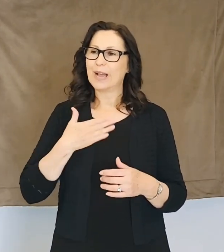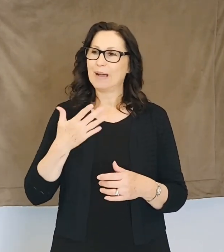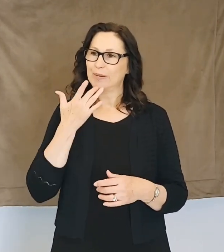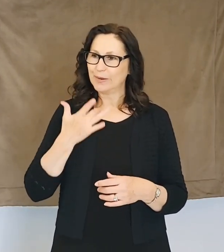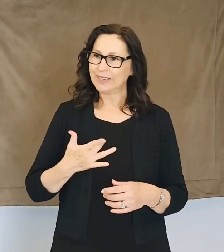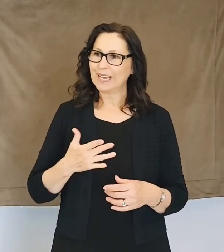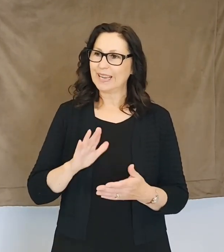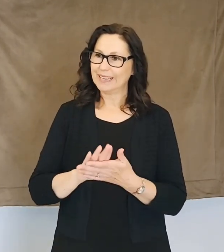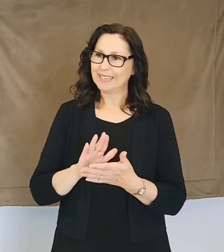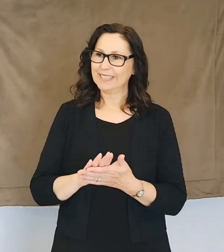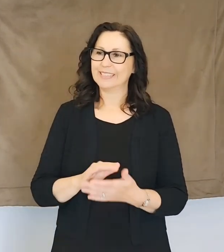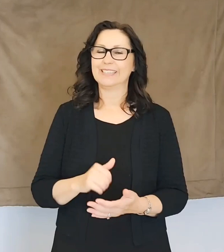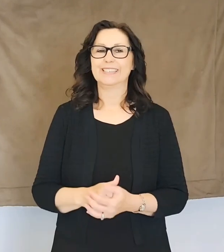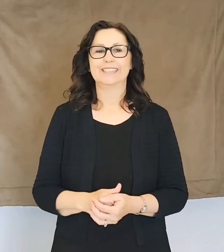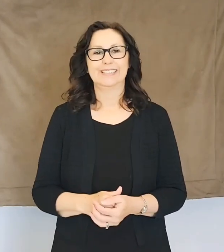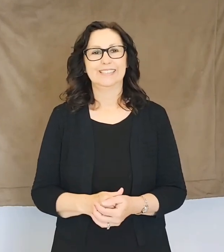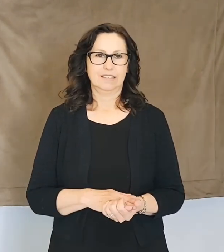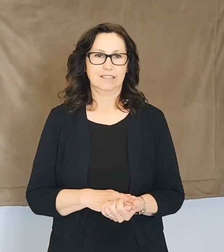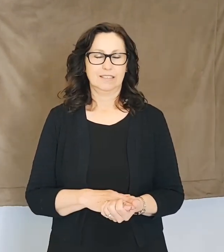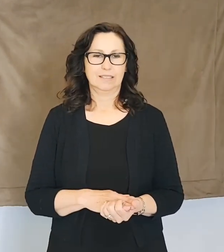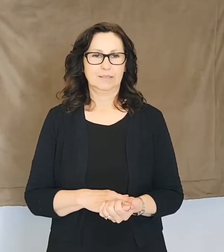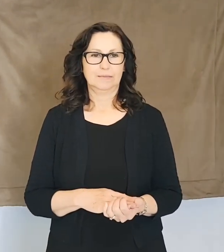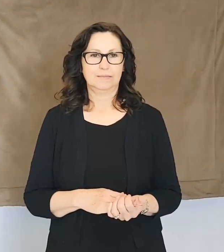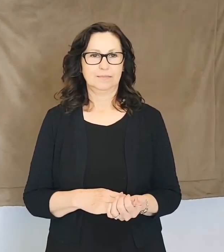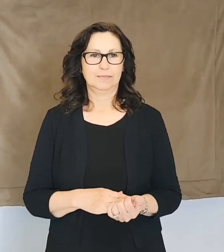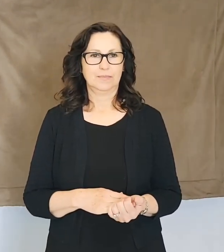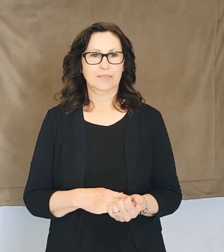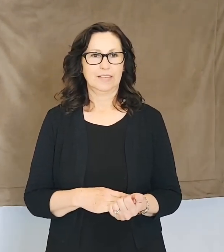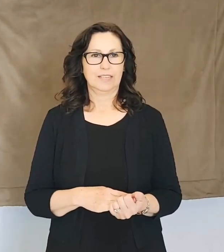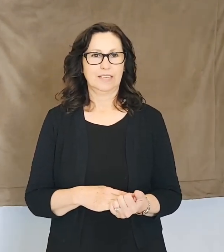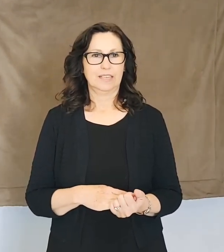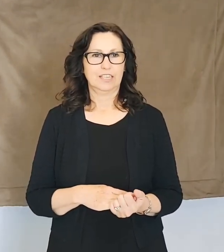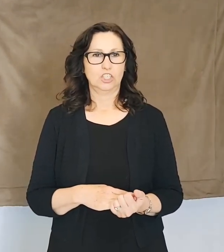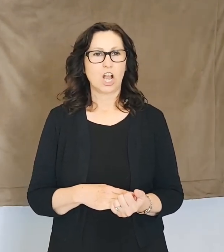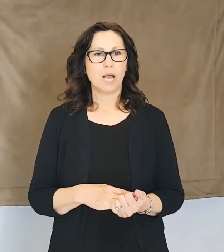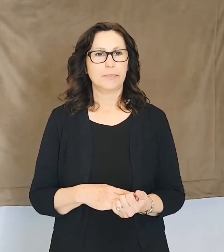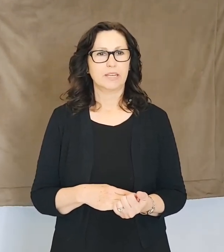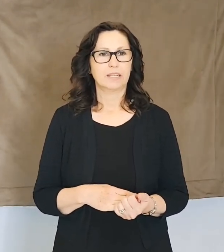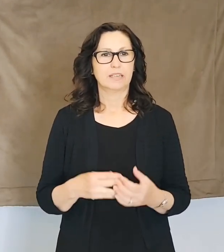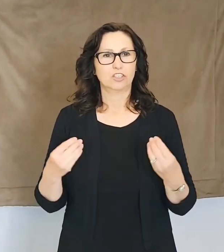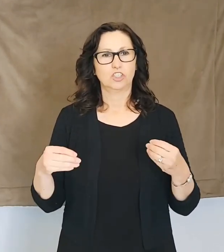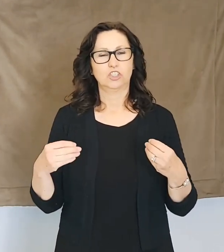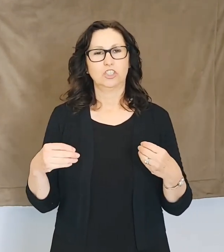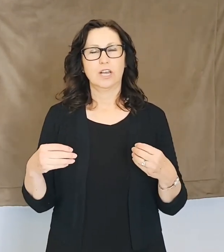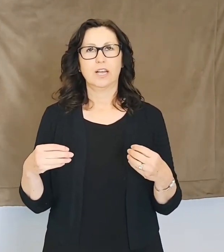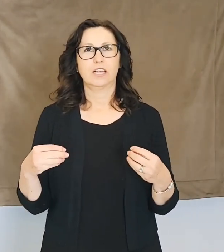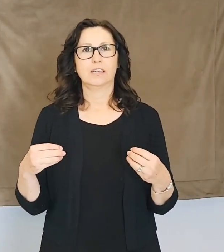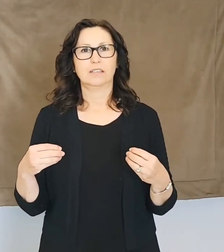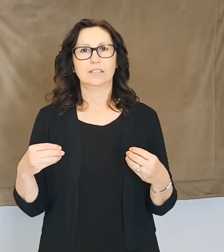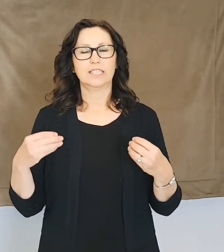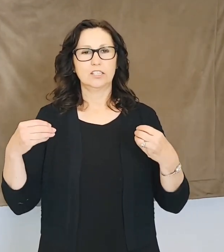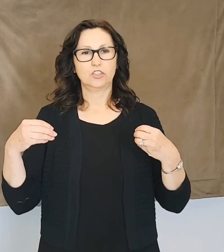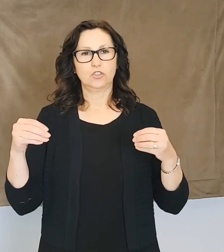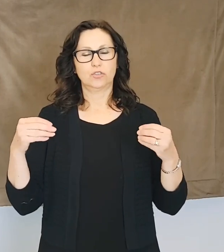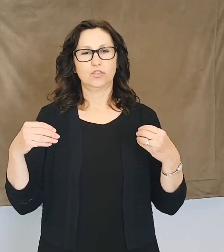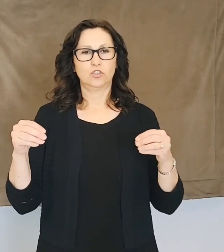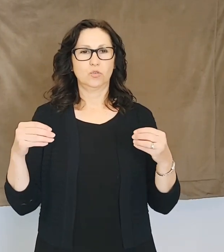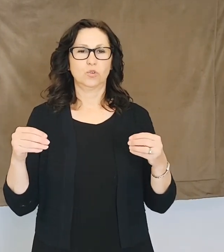happy birthday. Good. How do you say shop? Shop? This is